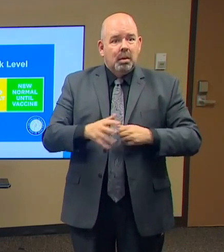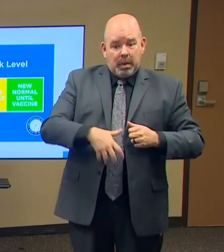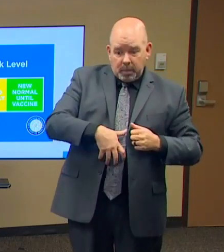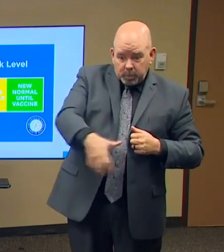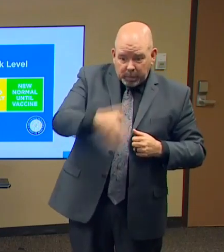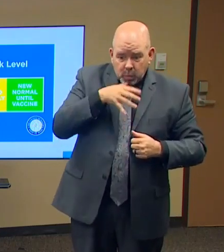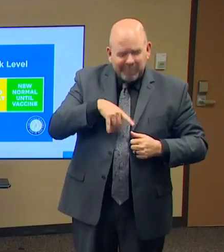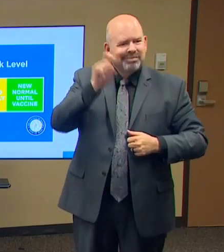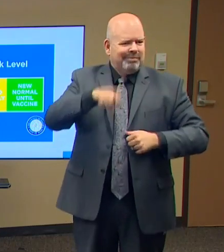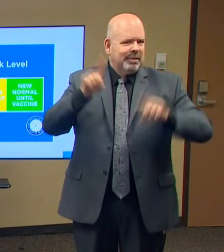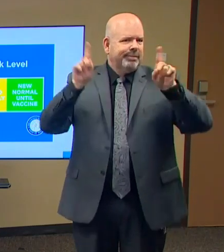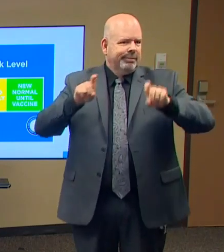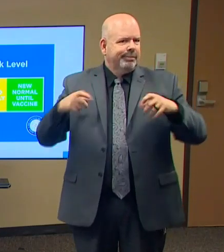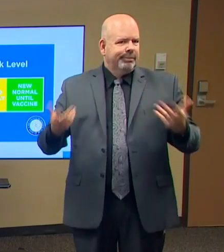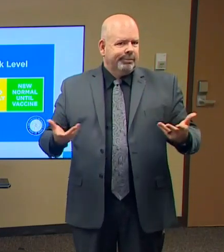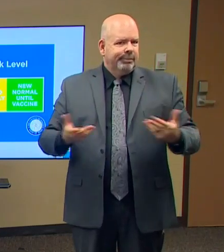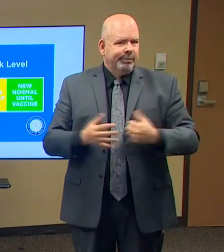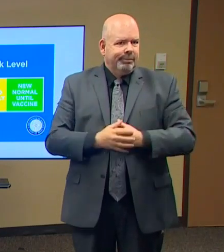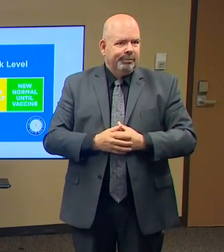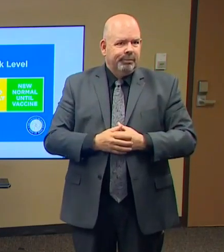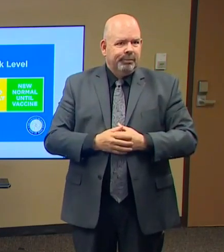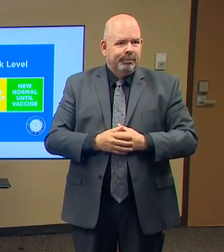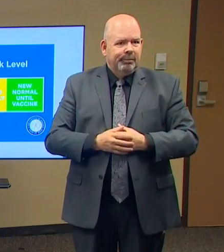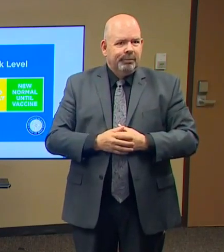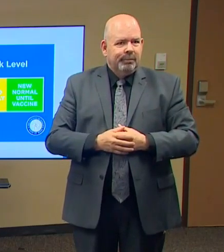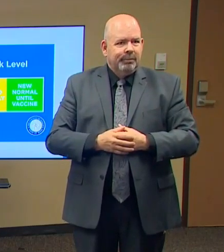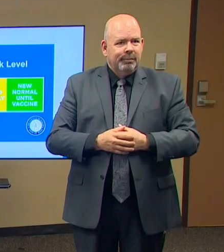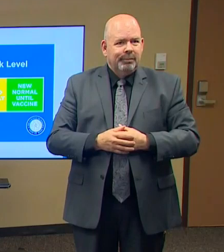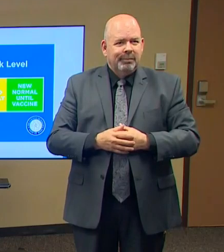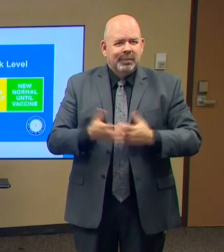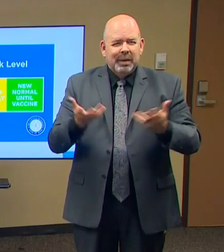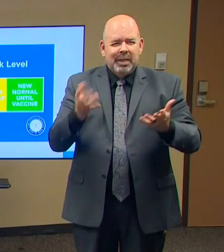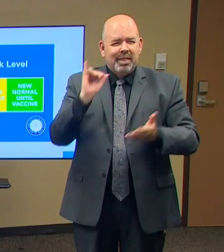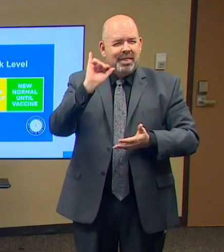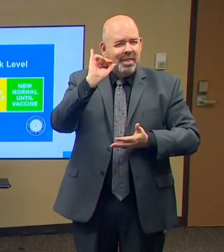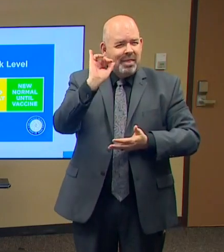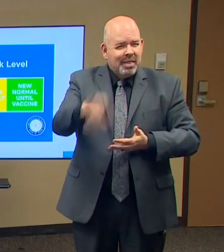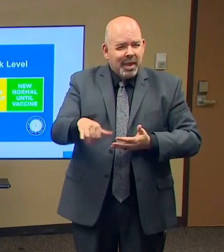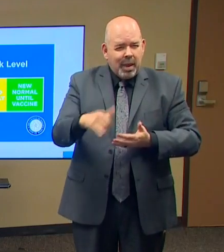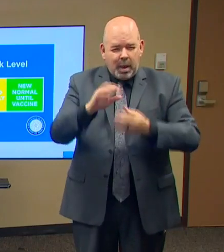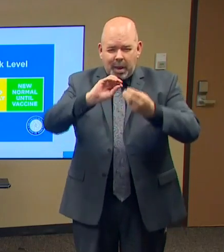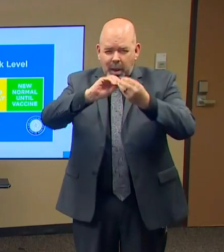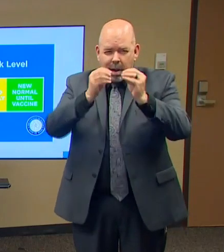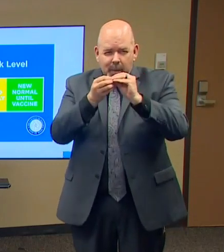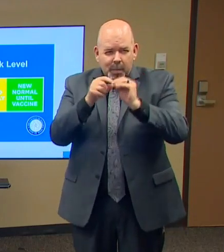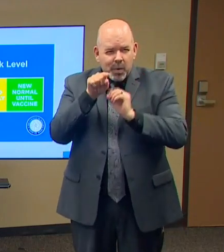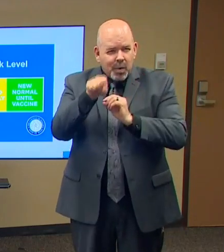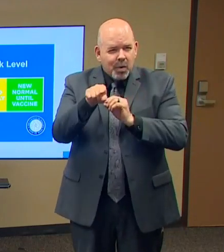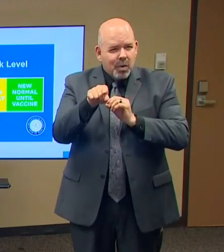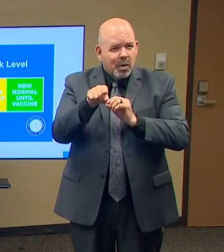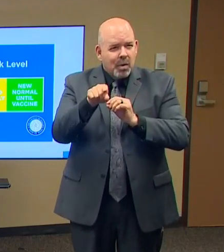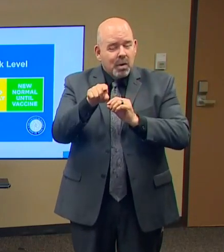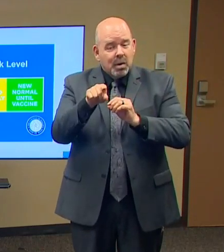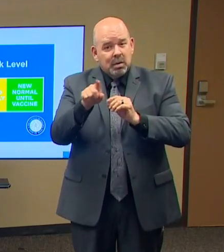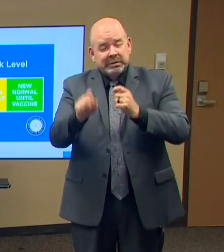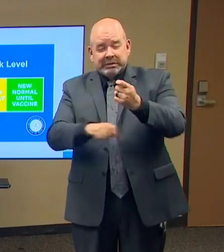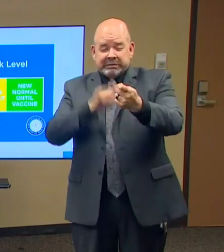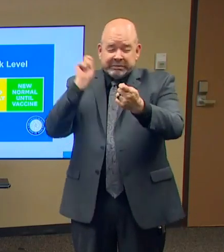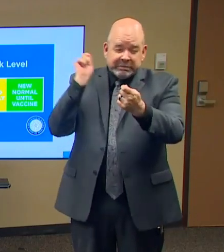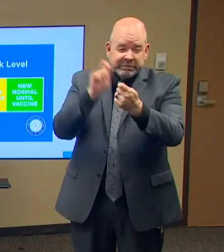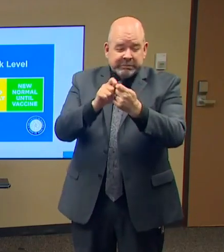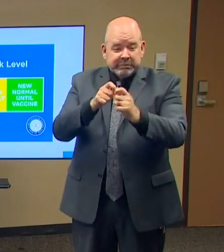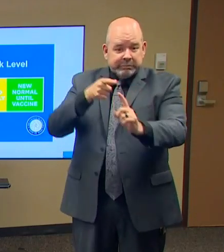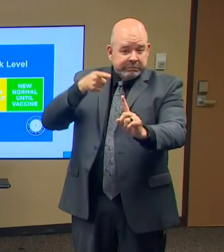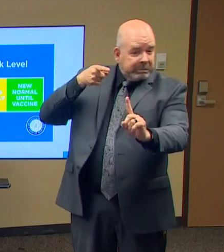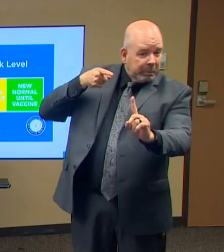comes in for delivery. So again, that's why some of those indicators aren't as good of an indicator to follow. That's why they're not in our